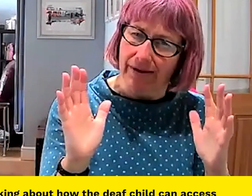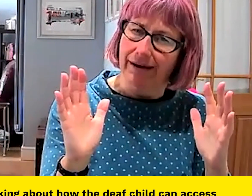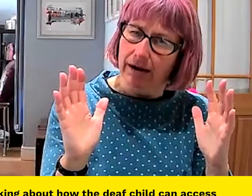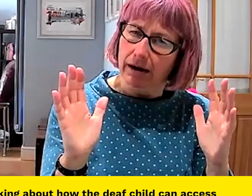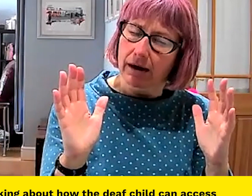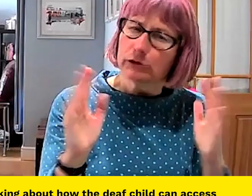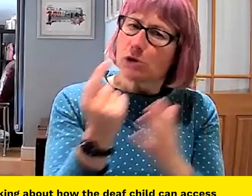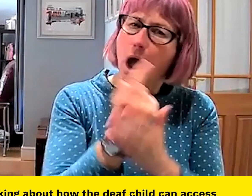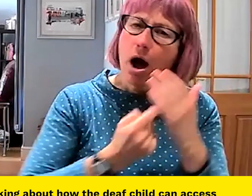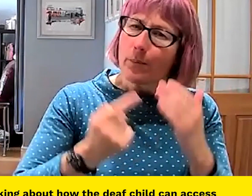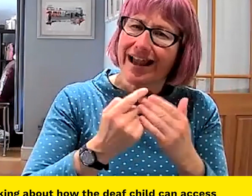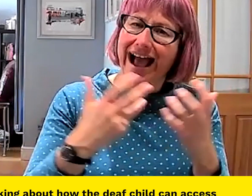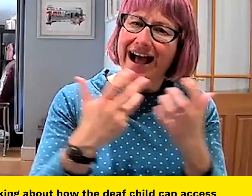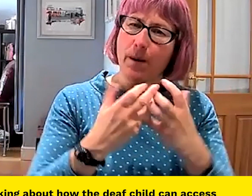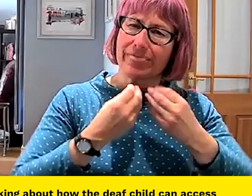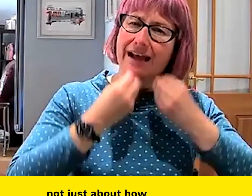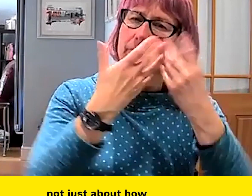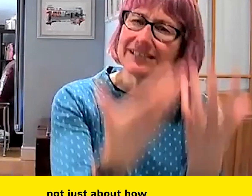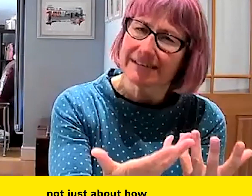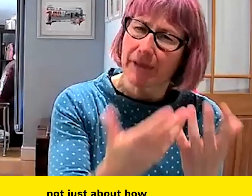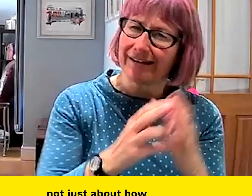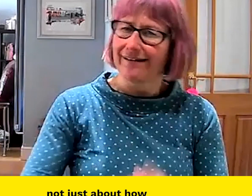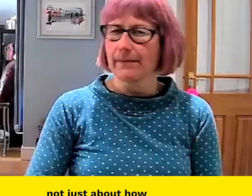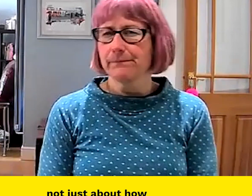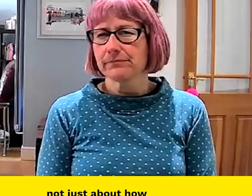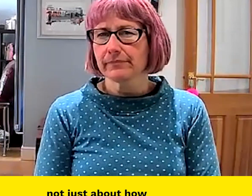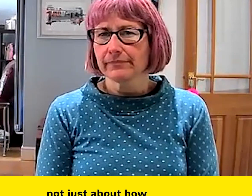to understand everything, not just about how they may speak.